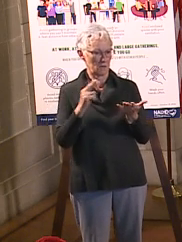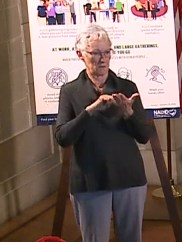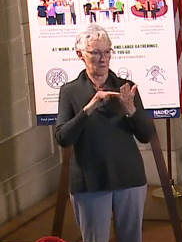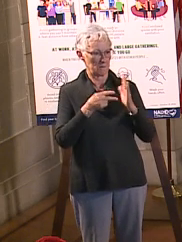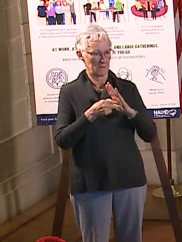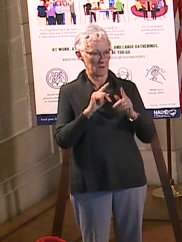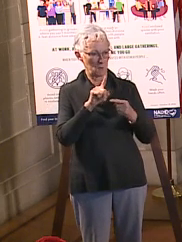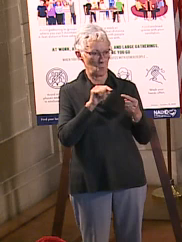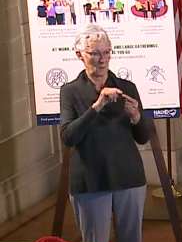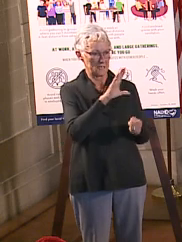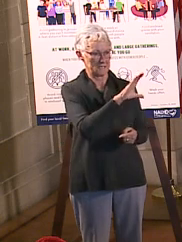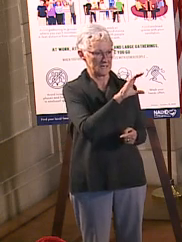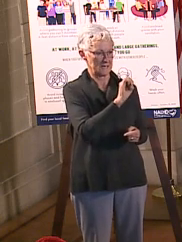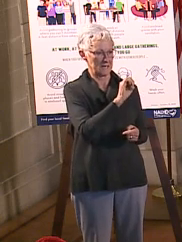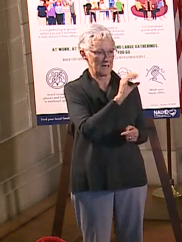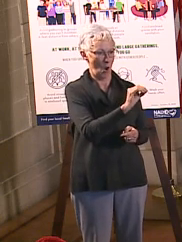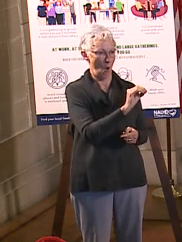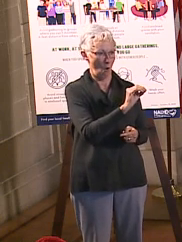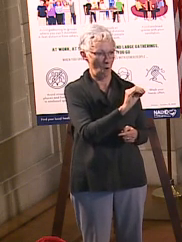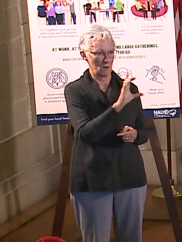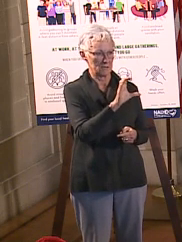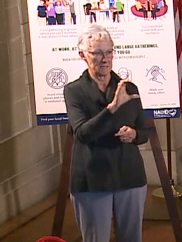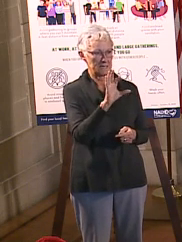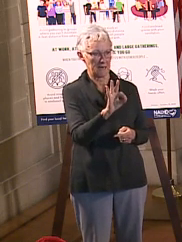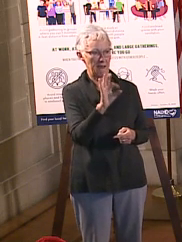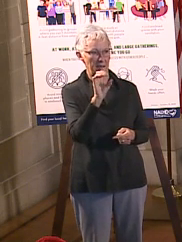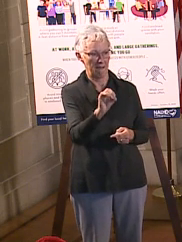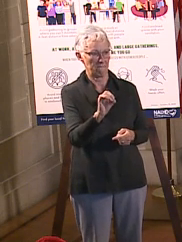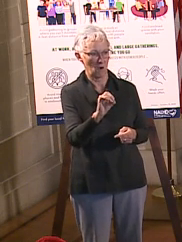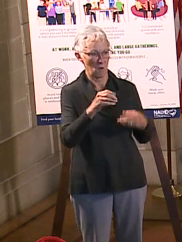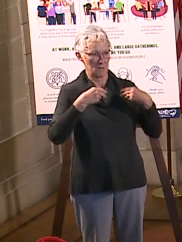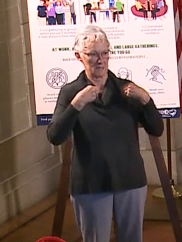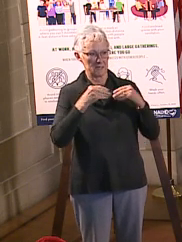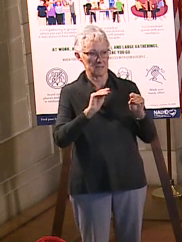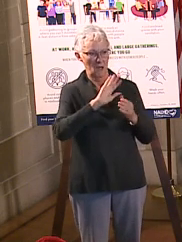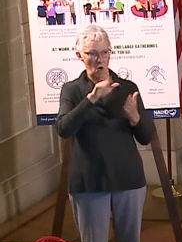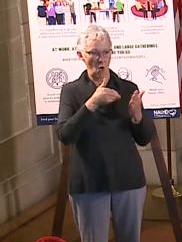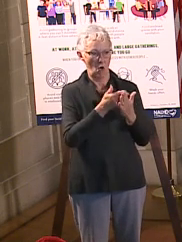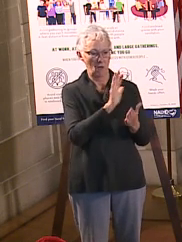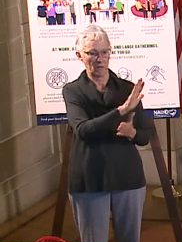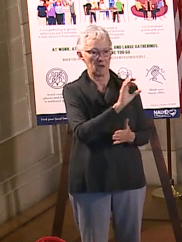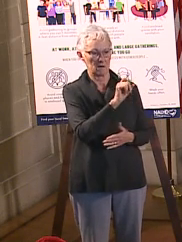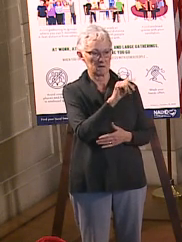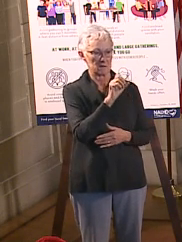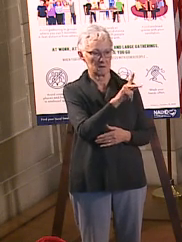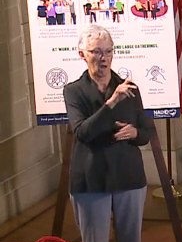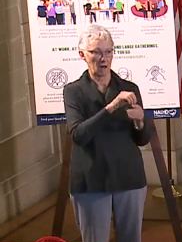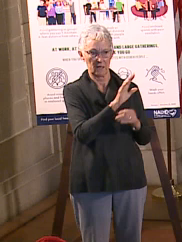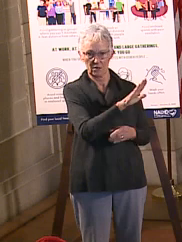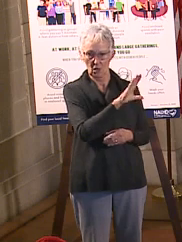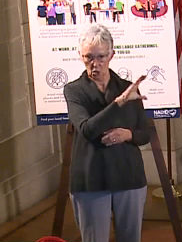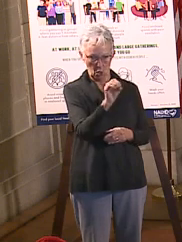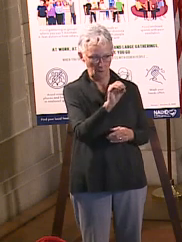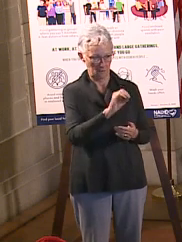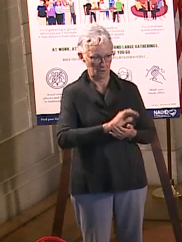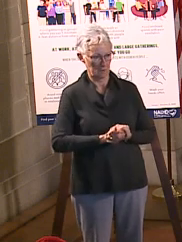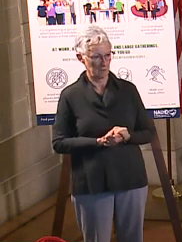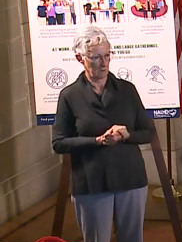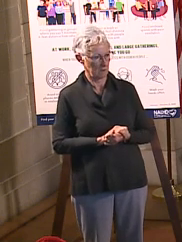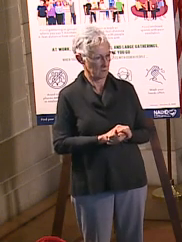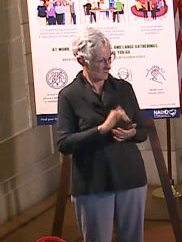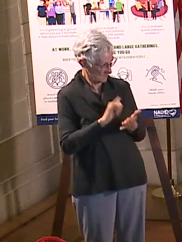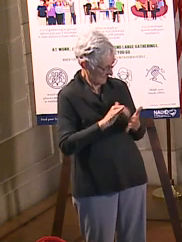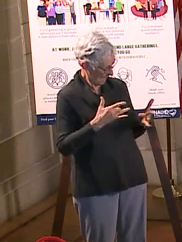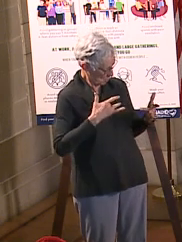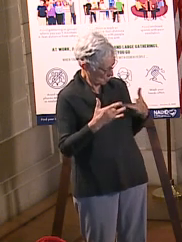stock in their own? So the question was, what does it mean when a CEO and CFO sell all the stock in their company? As you know, Concerning to